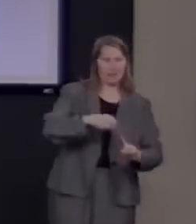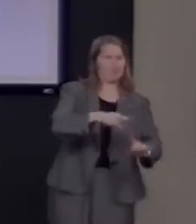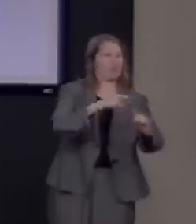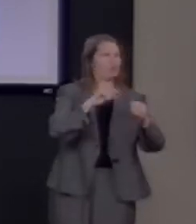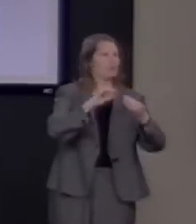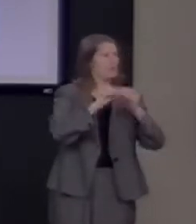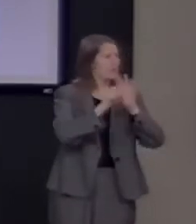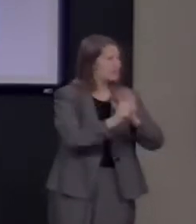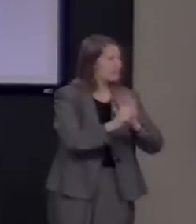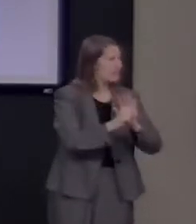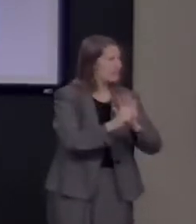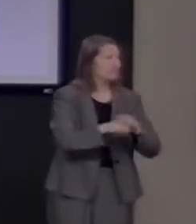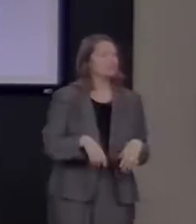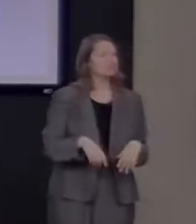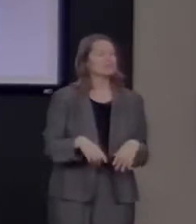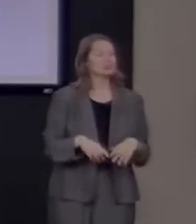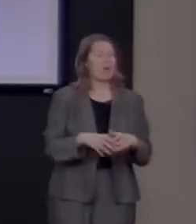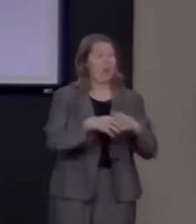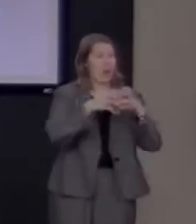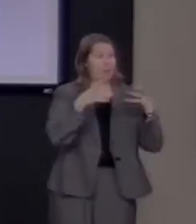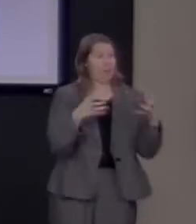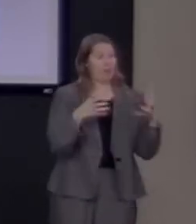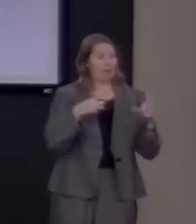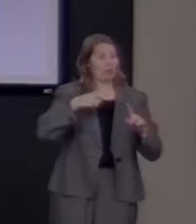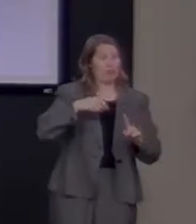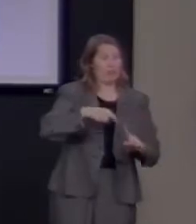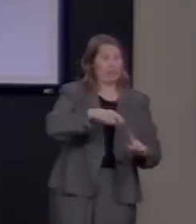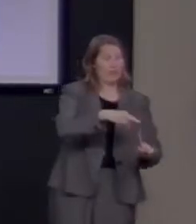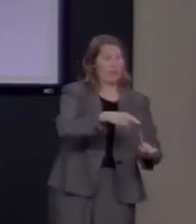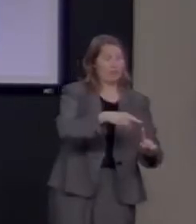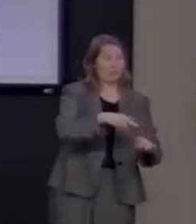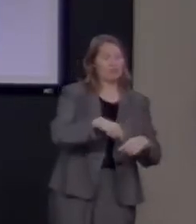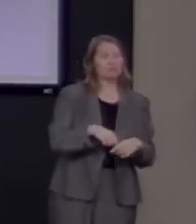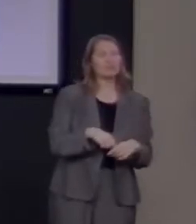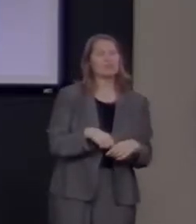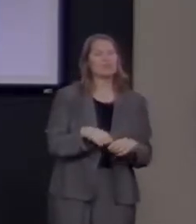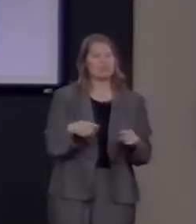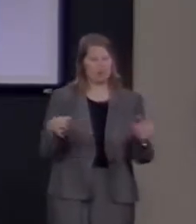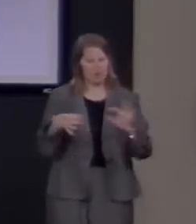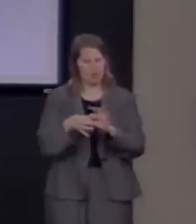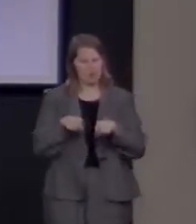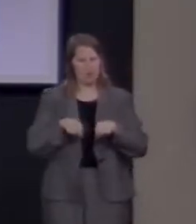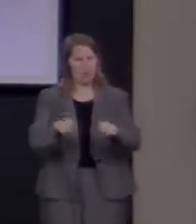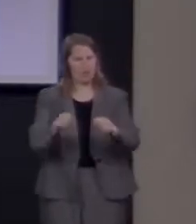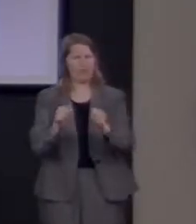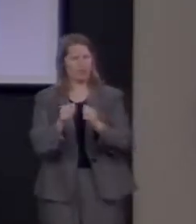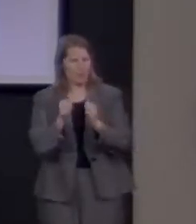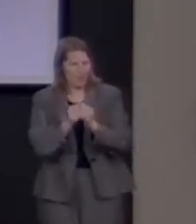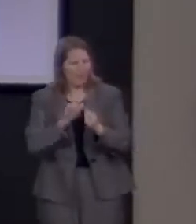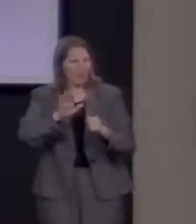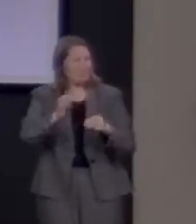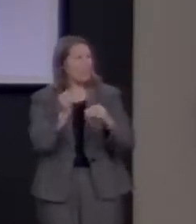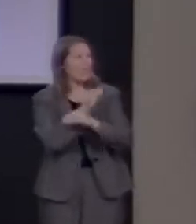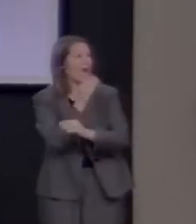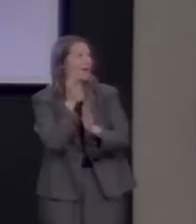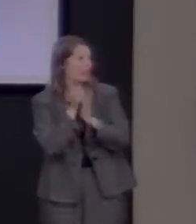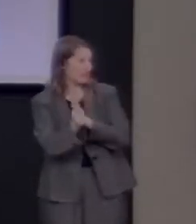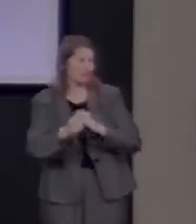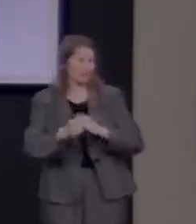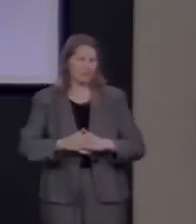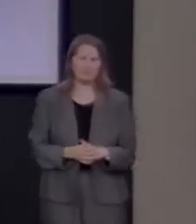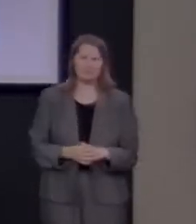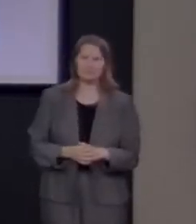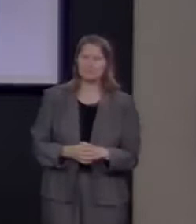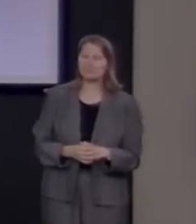symbols over developmental time, the amount of that brain specialization is correlated with individual differences in